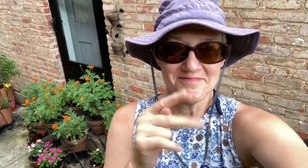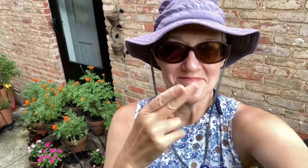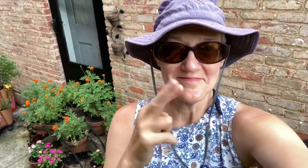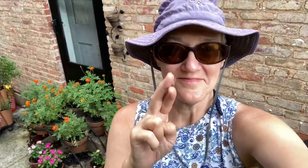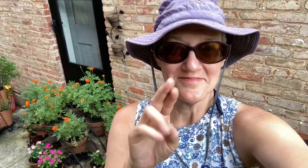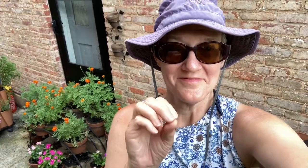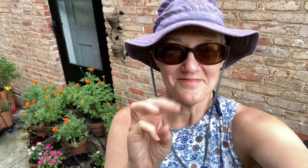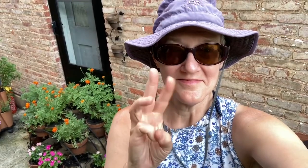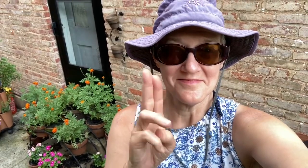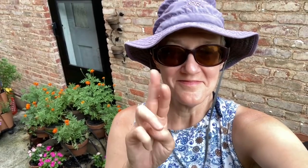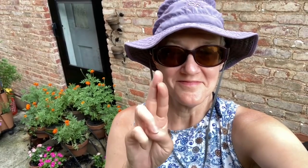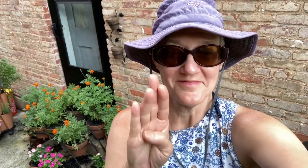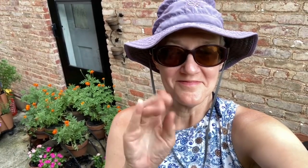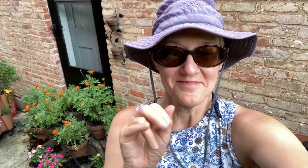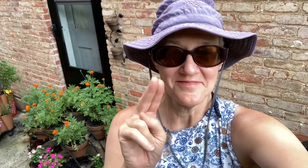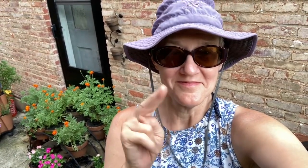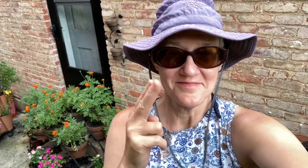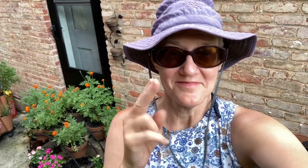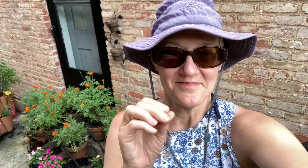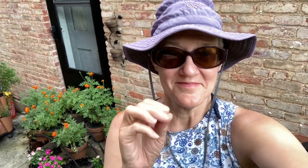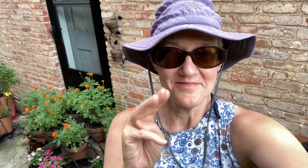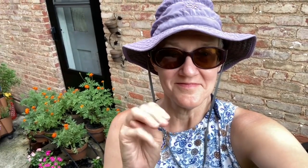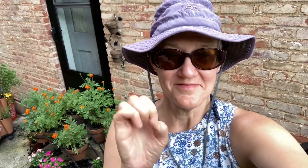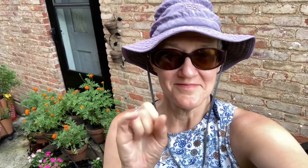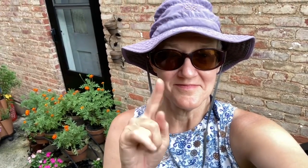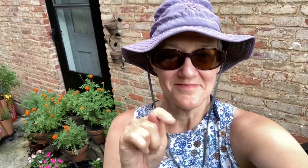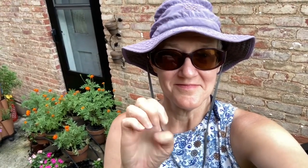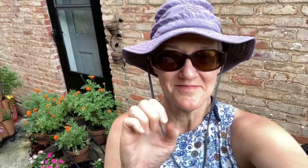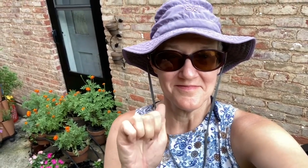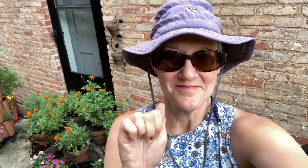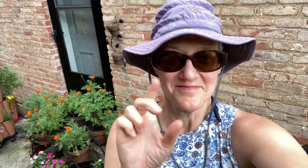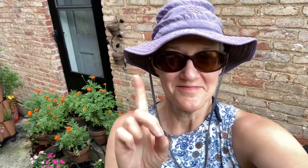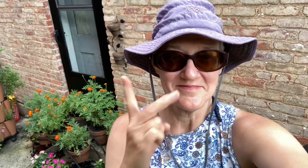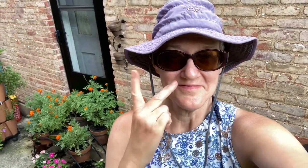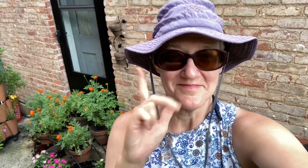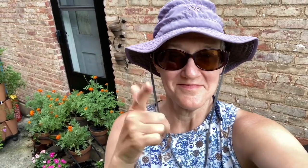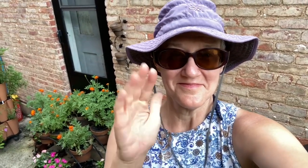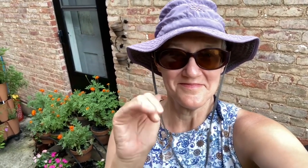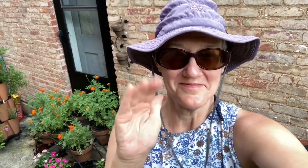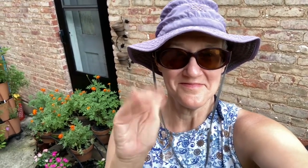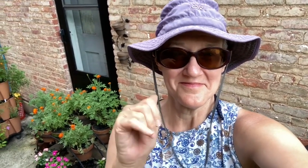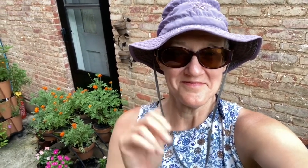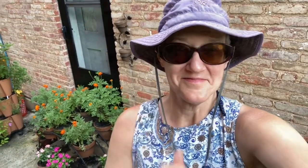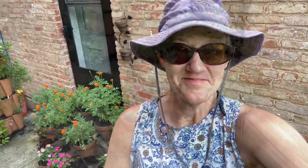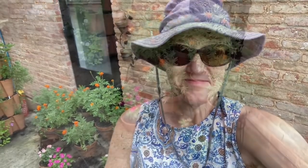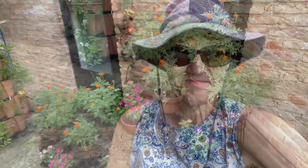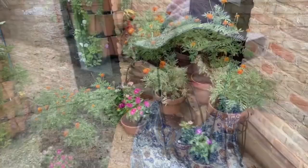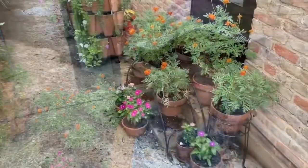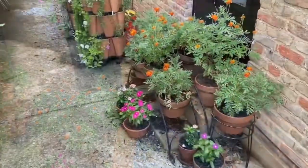for visiting Withrow Urban Homestead. See you later. Bye-bye.